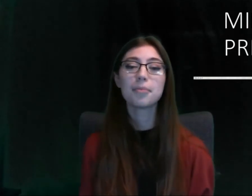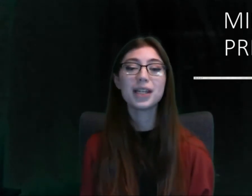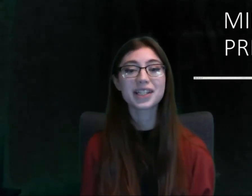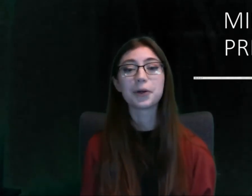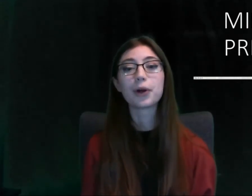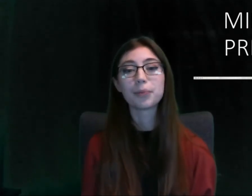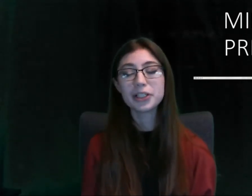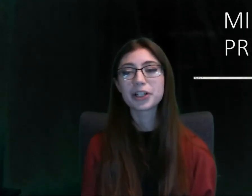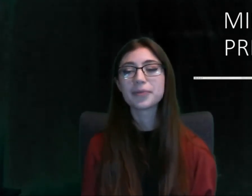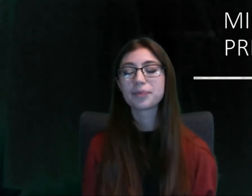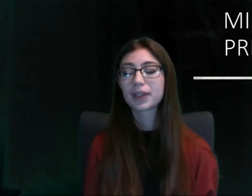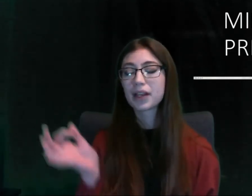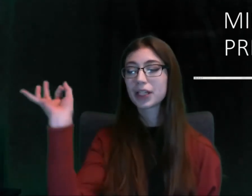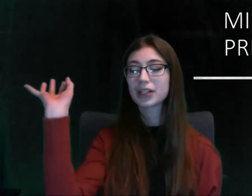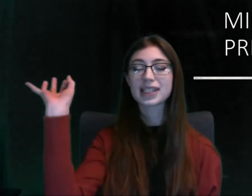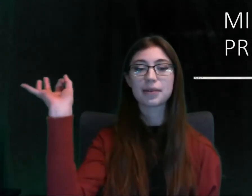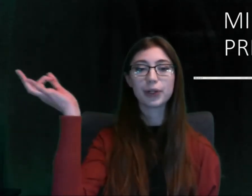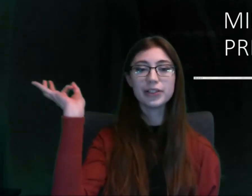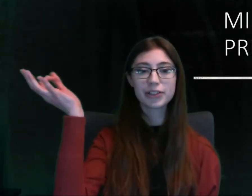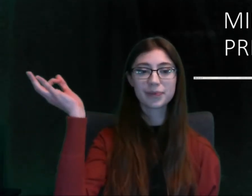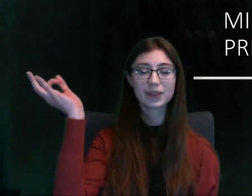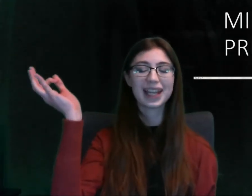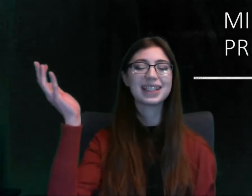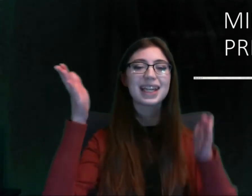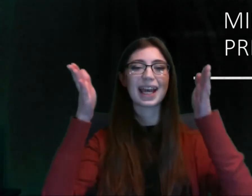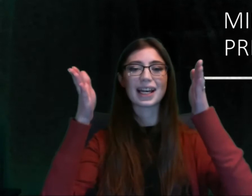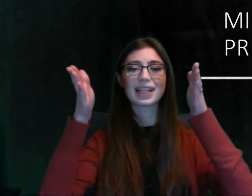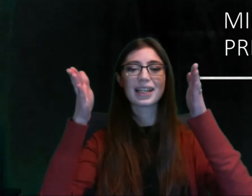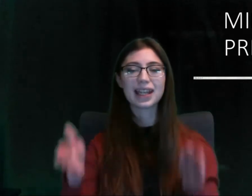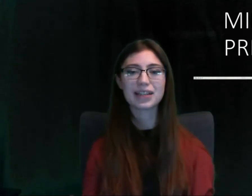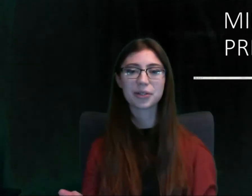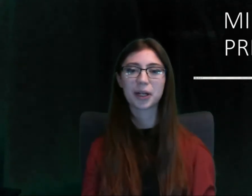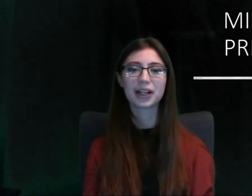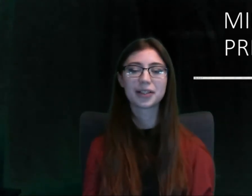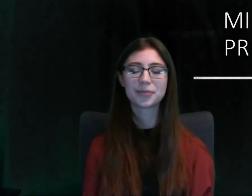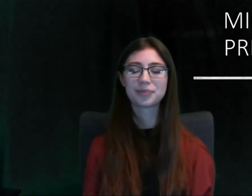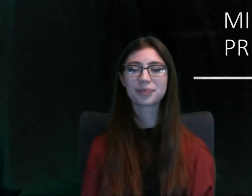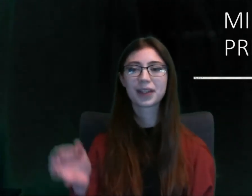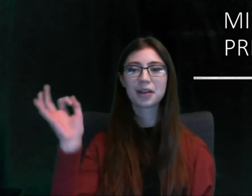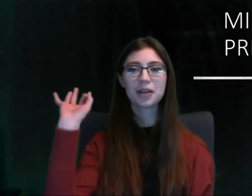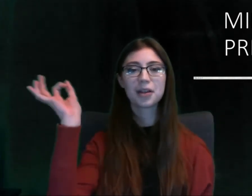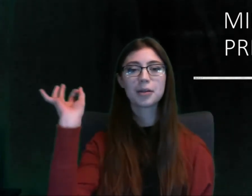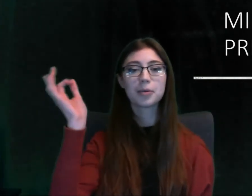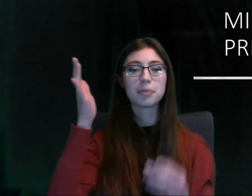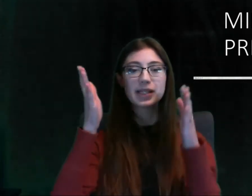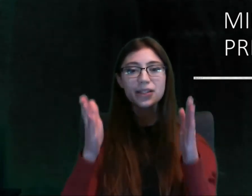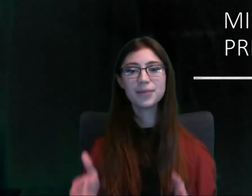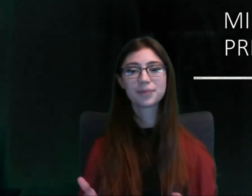Minister or preacher. You're going to sign preach and then add the agent marker. Minister,